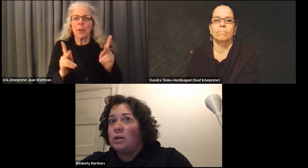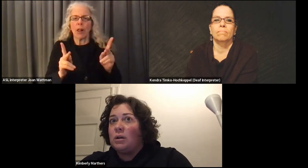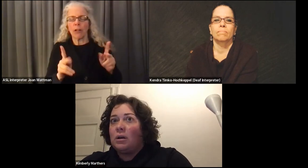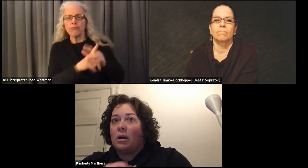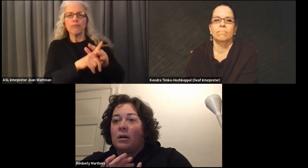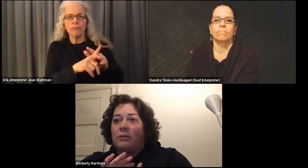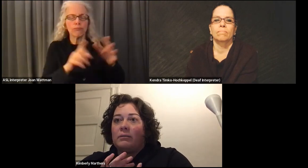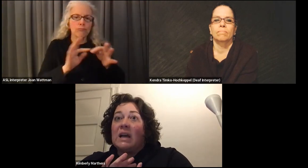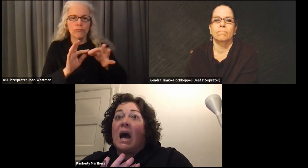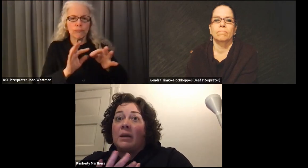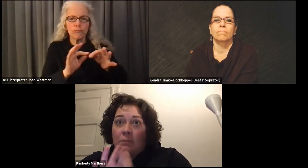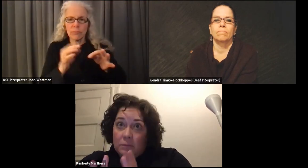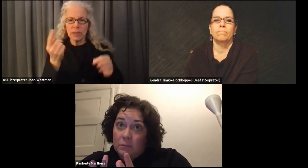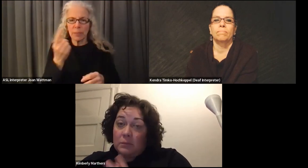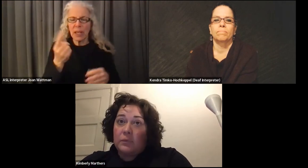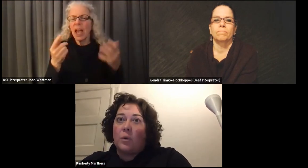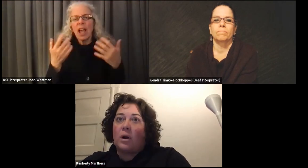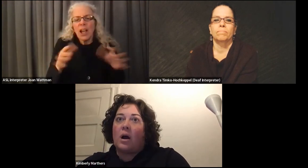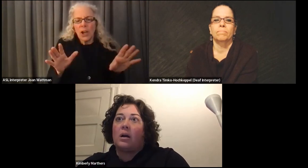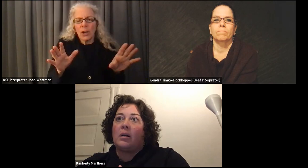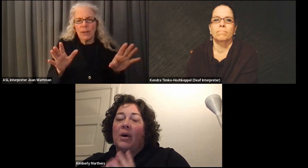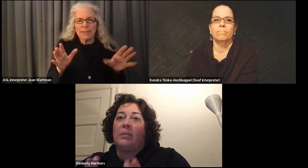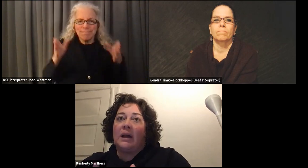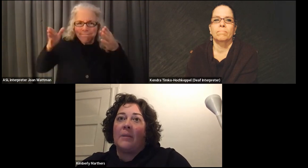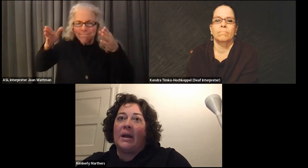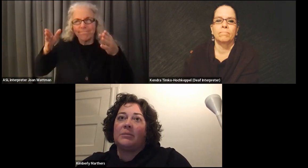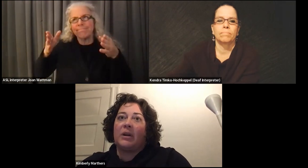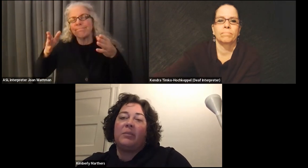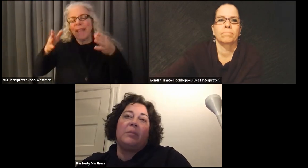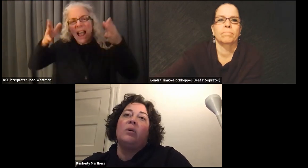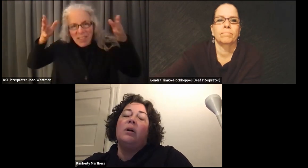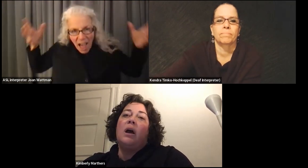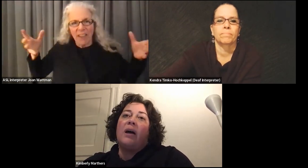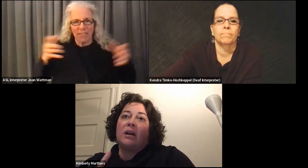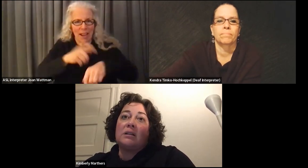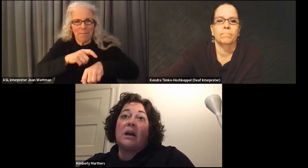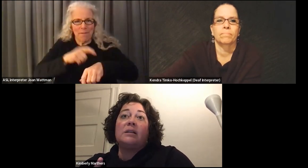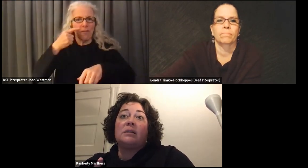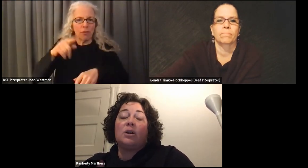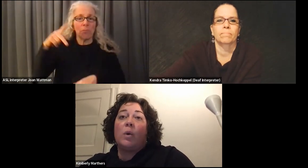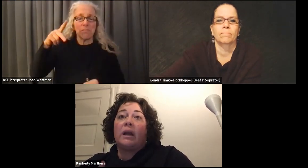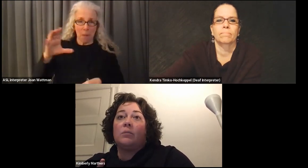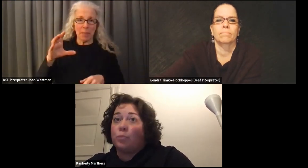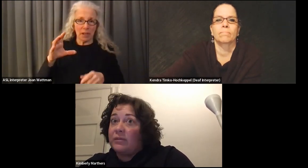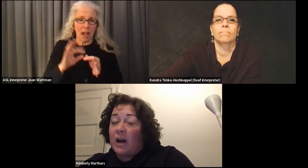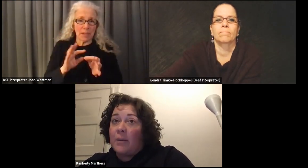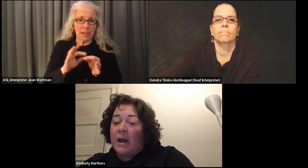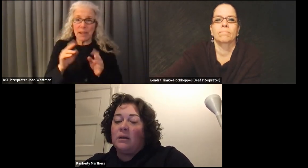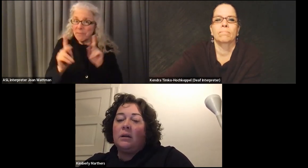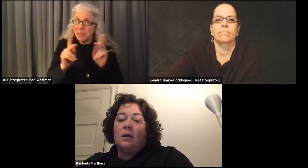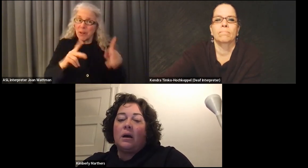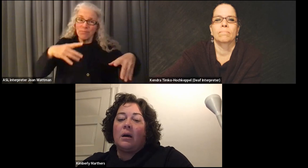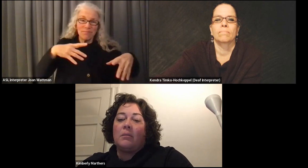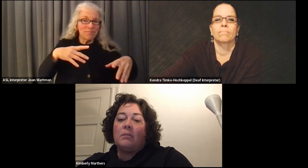much time for our public comments, but if people have a concise, quick, brief